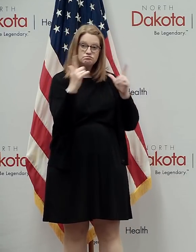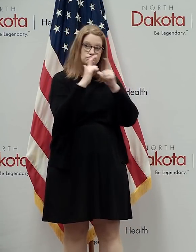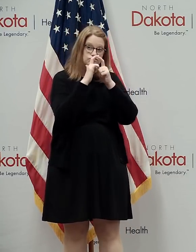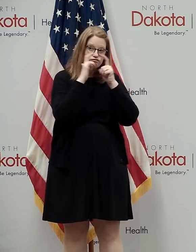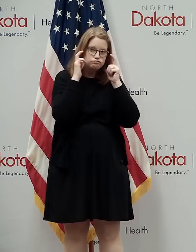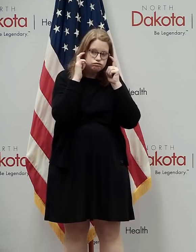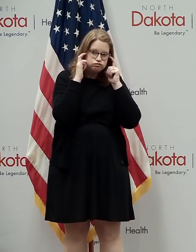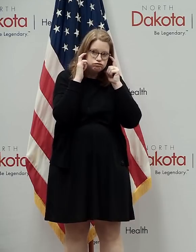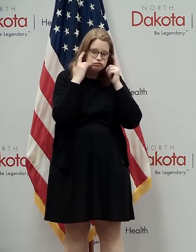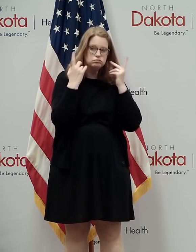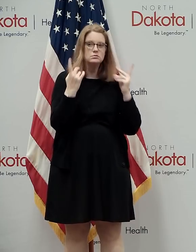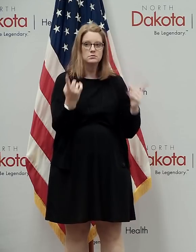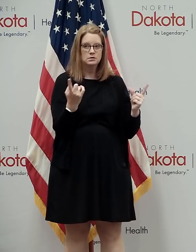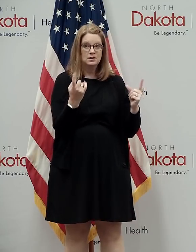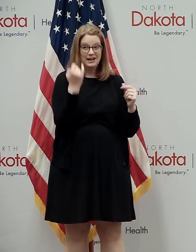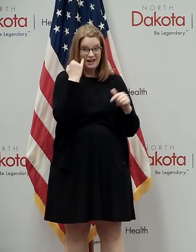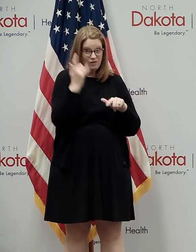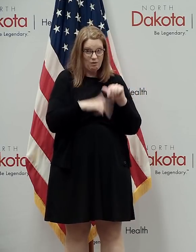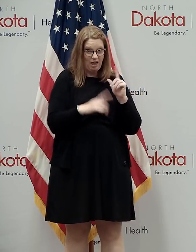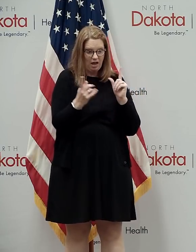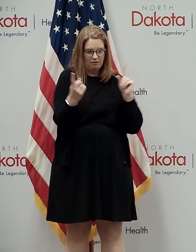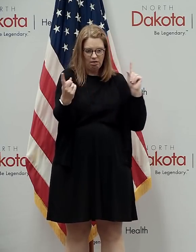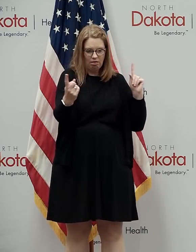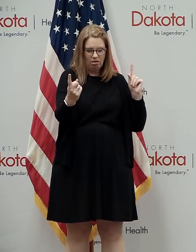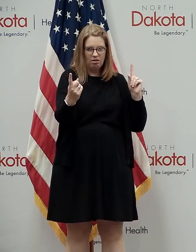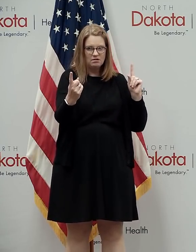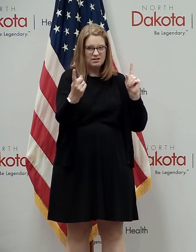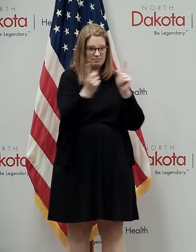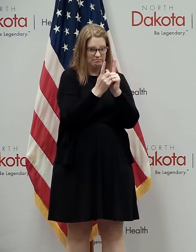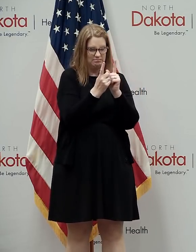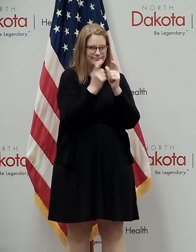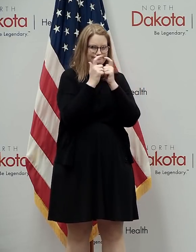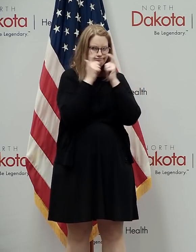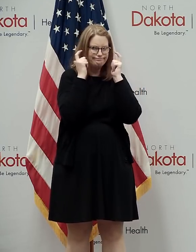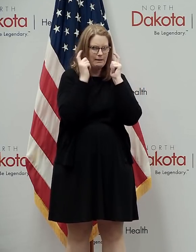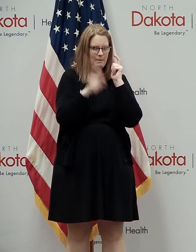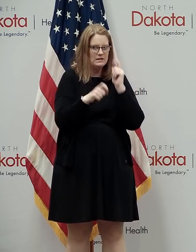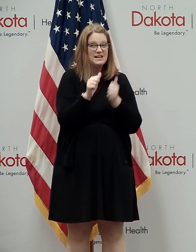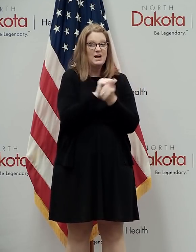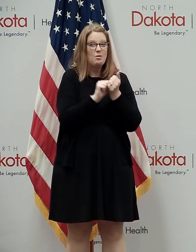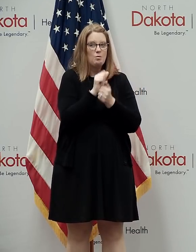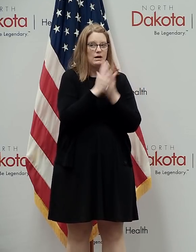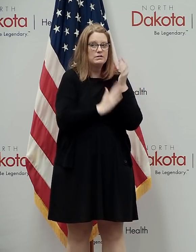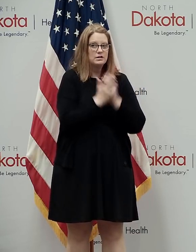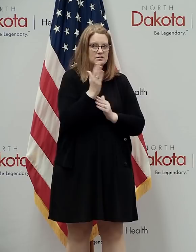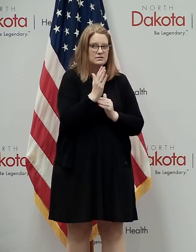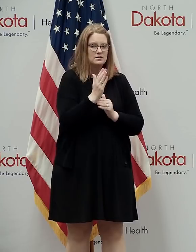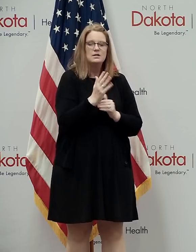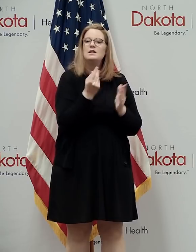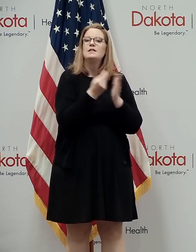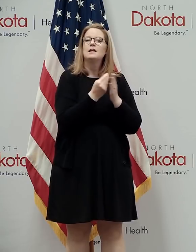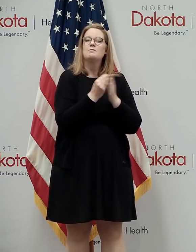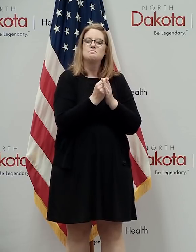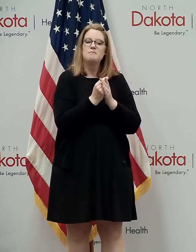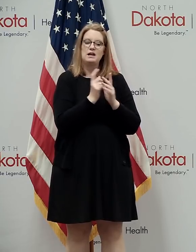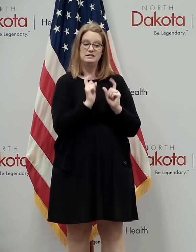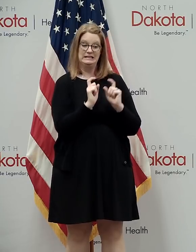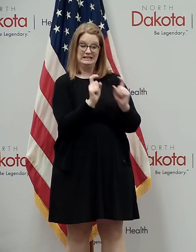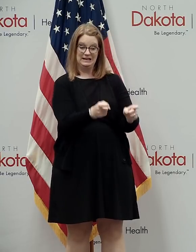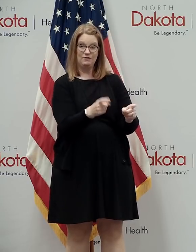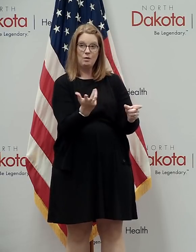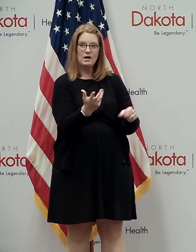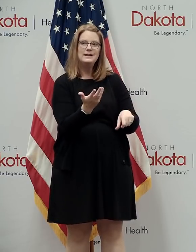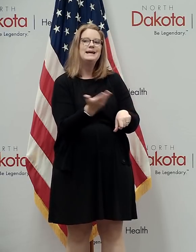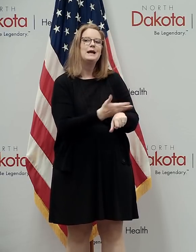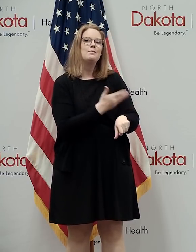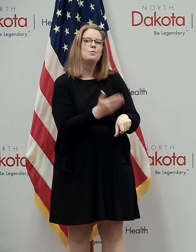mask wearing where social distancing is not possible, and hand washing hygiene, this grant money will be invested in improvements to help control